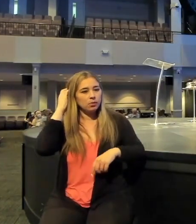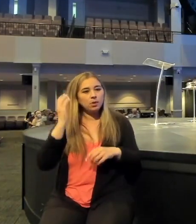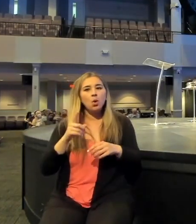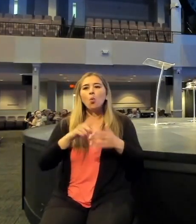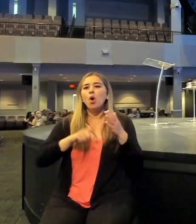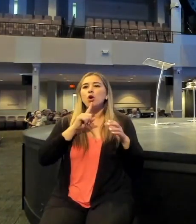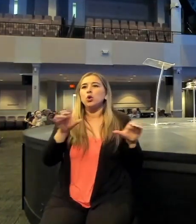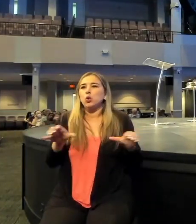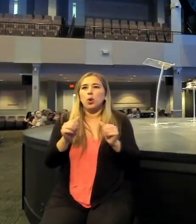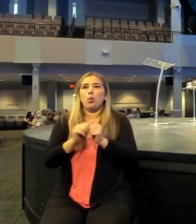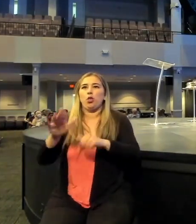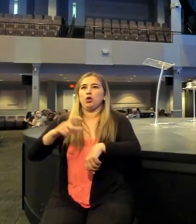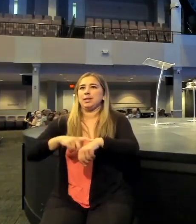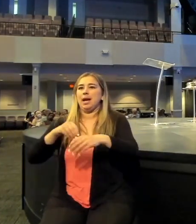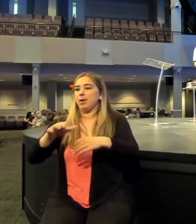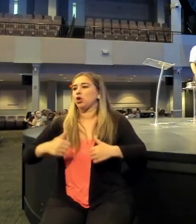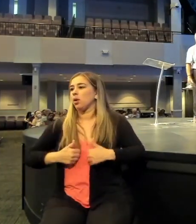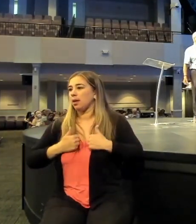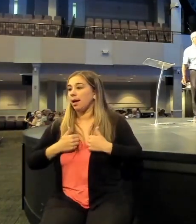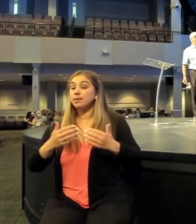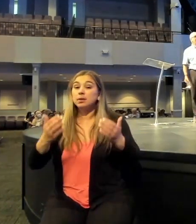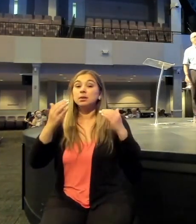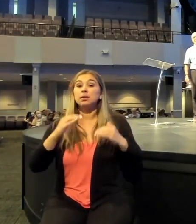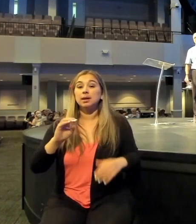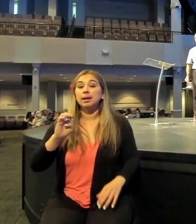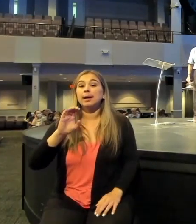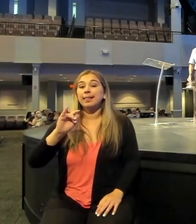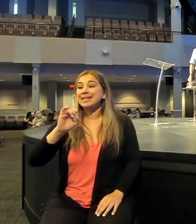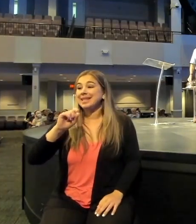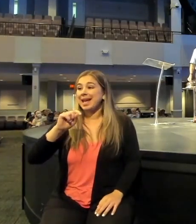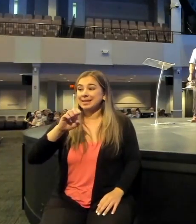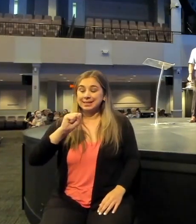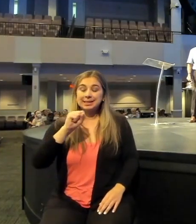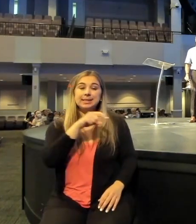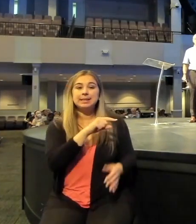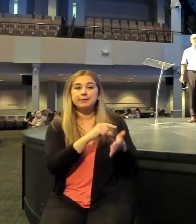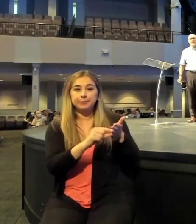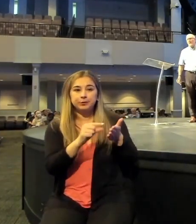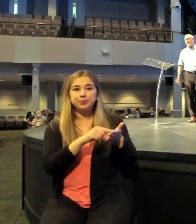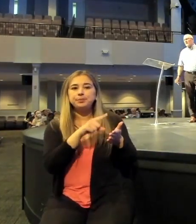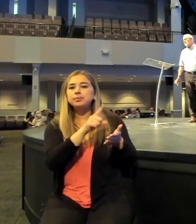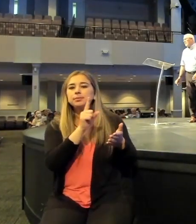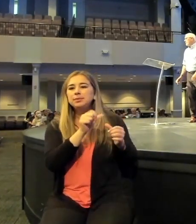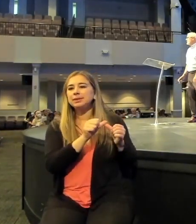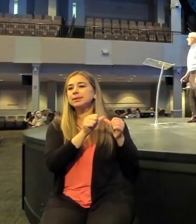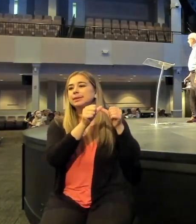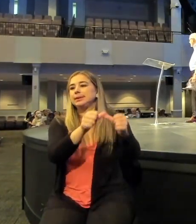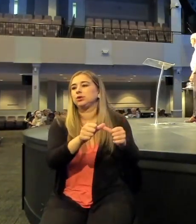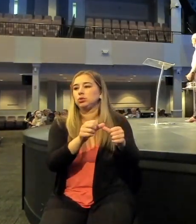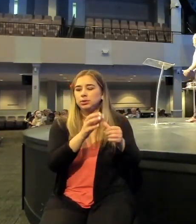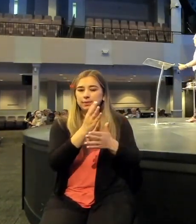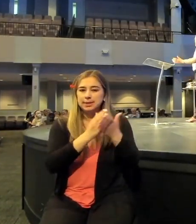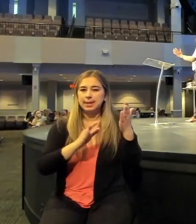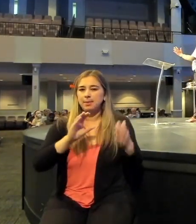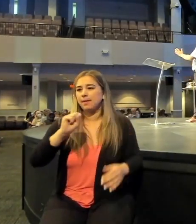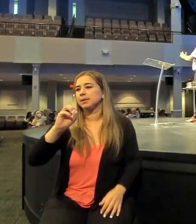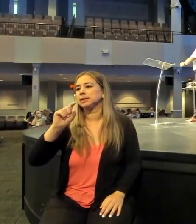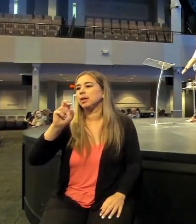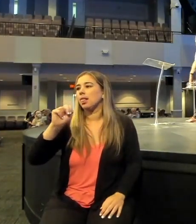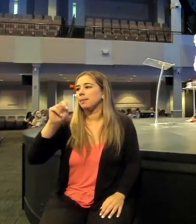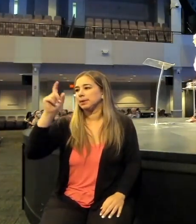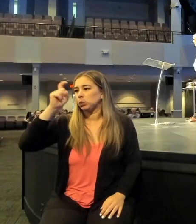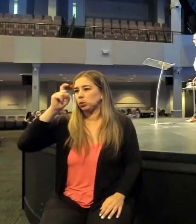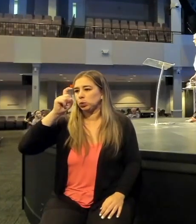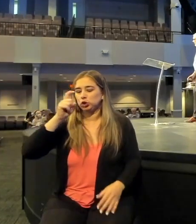doing with your time? Ecclesiastes chapter 3, verse 1. This is a continuation of some of Solomon's wisdom. It's the book